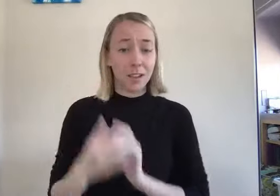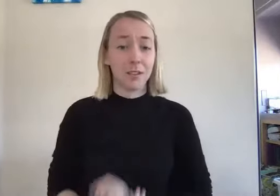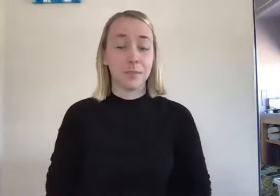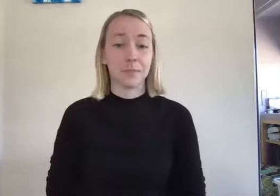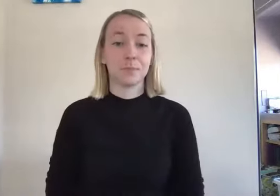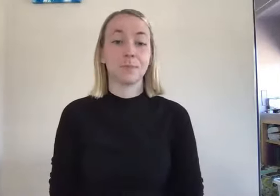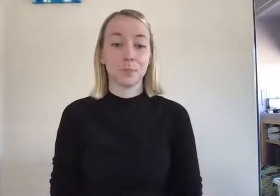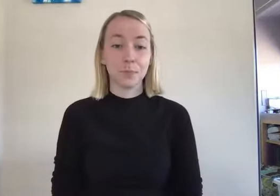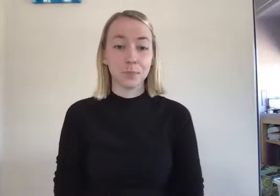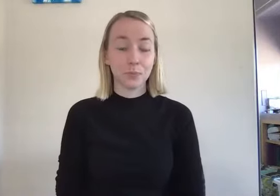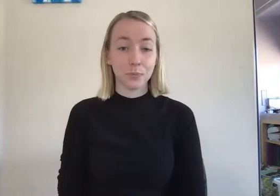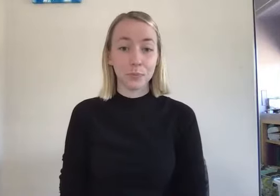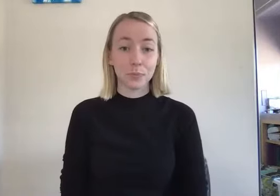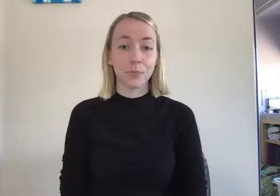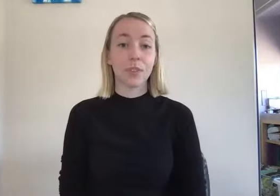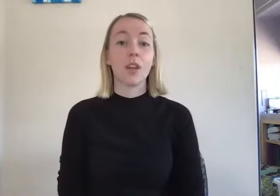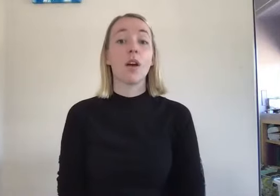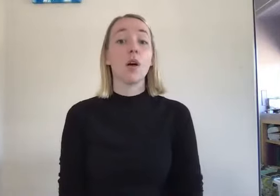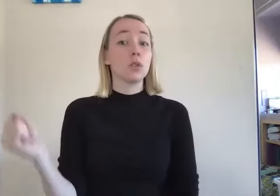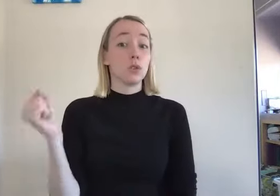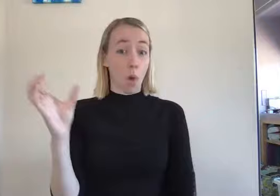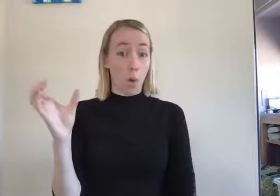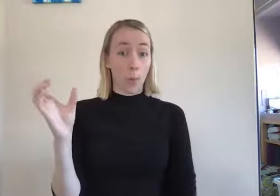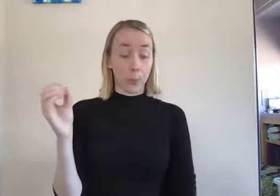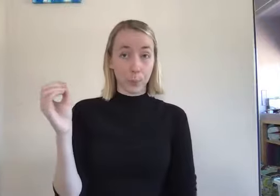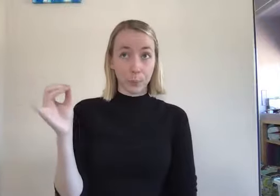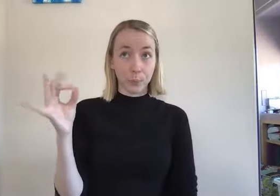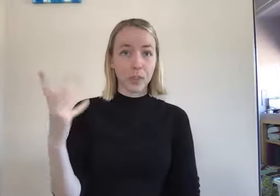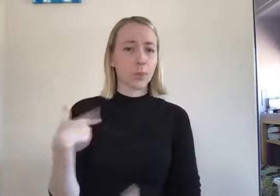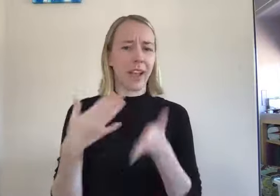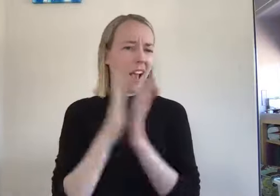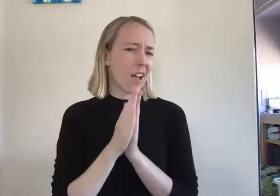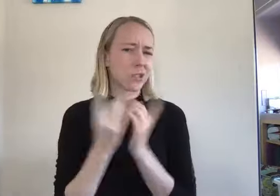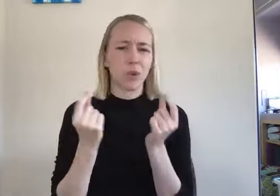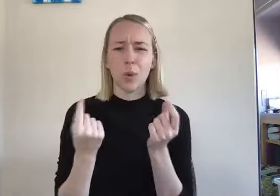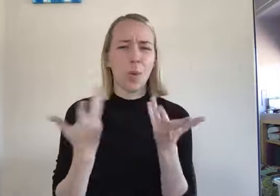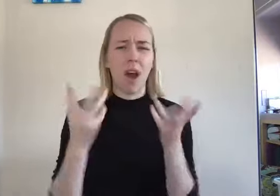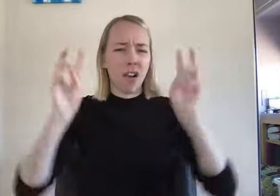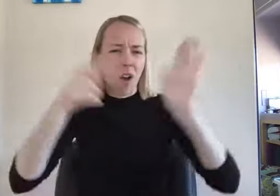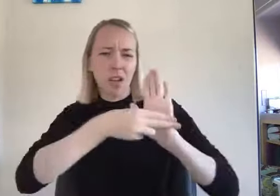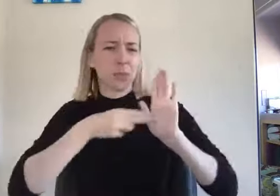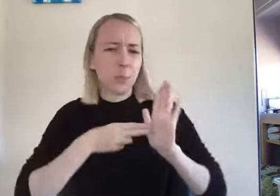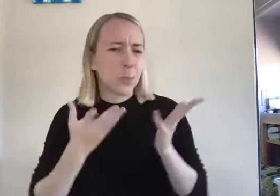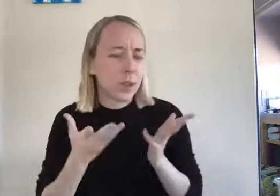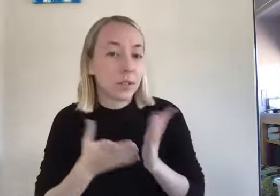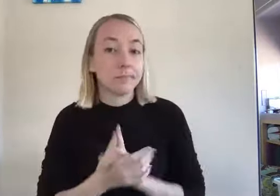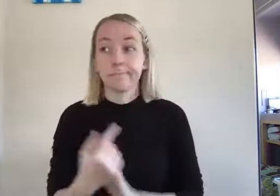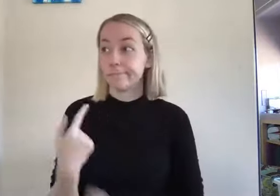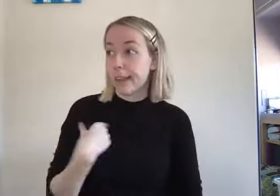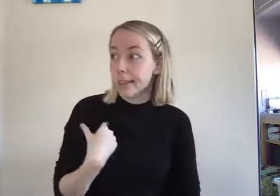believe. So when Yvonne, was asking about us doing this, and she was, well, what are we going to call it? And